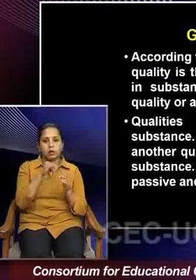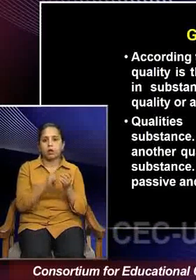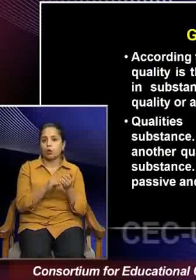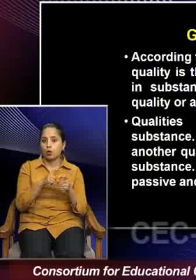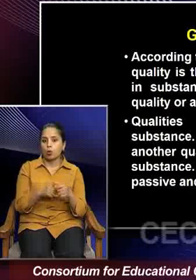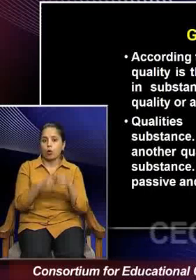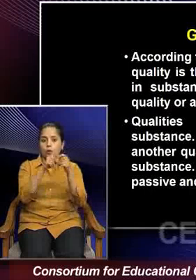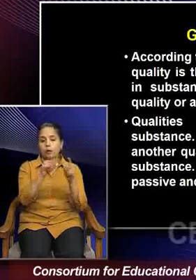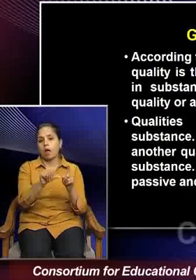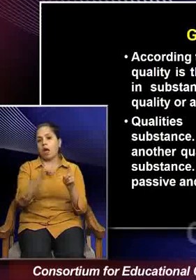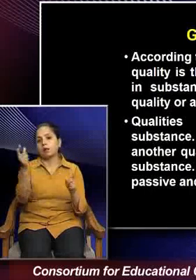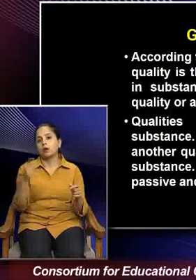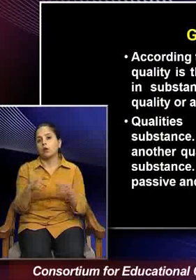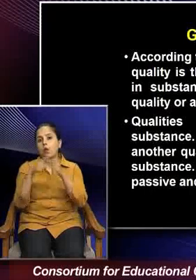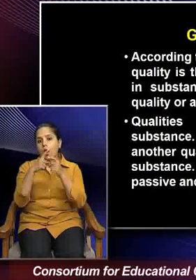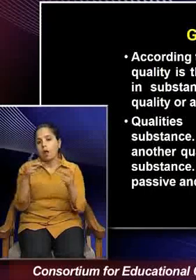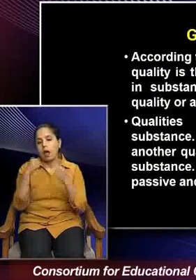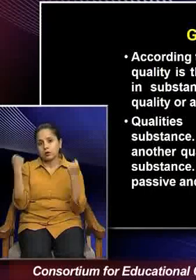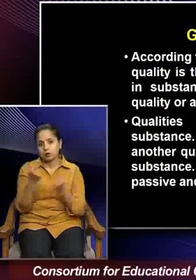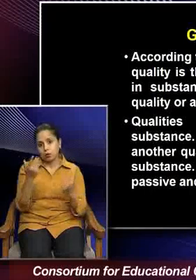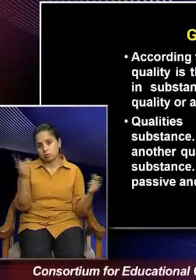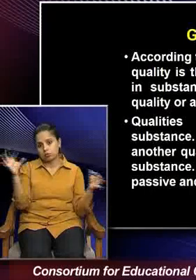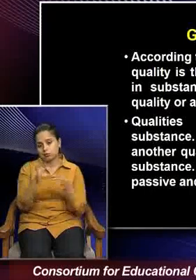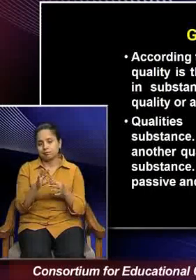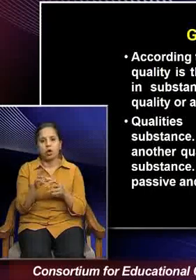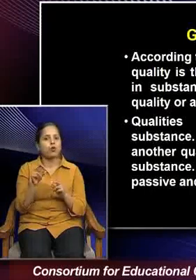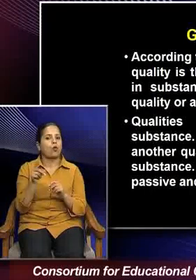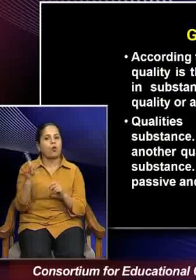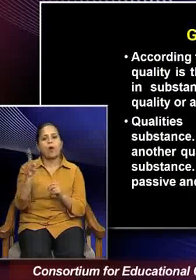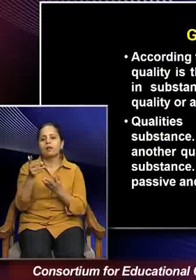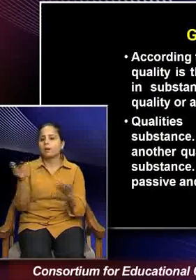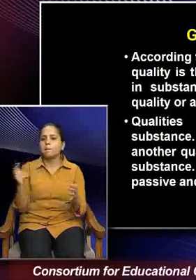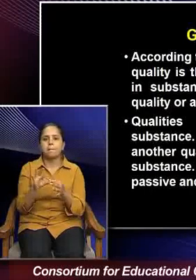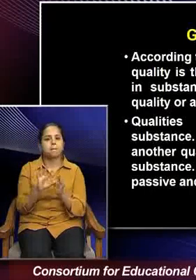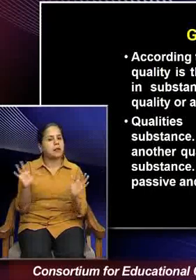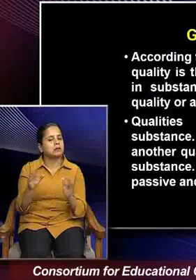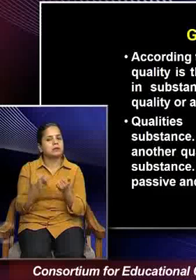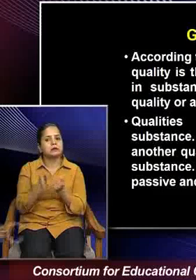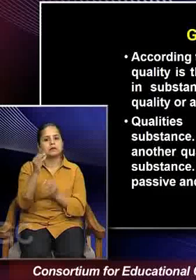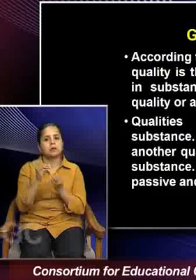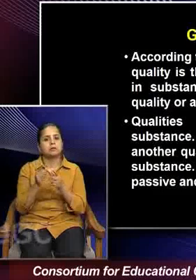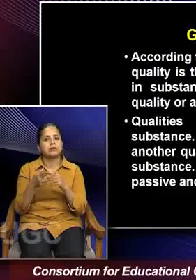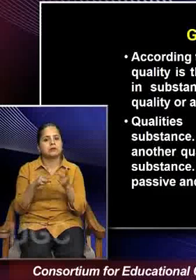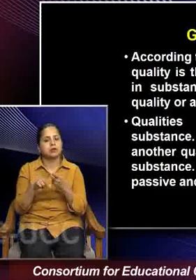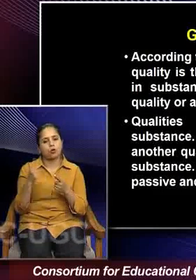to another quality of or action, but only to a substance.